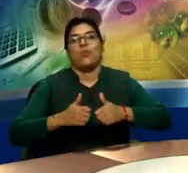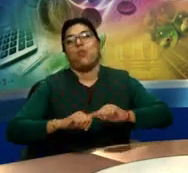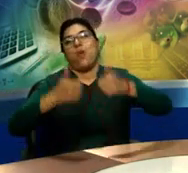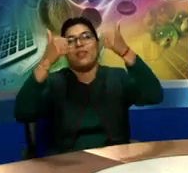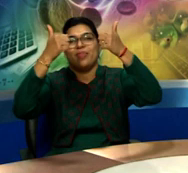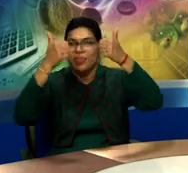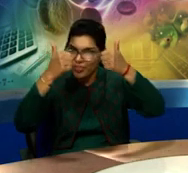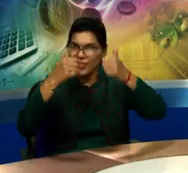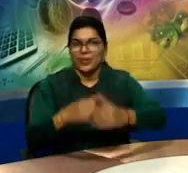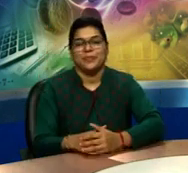building.